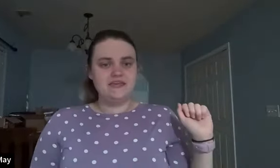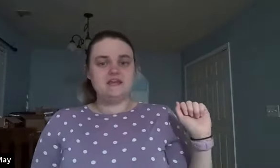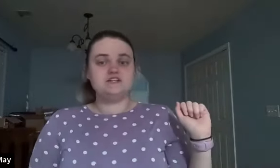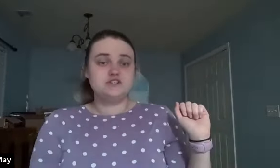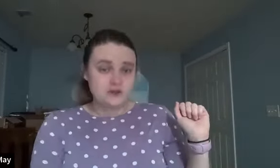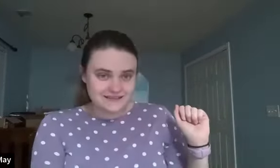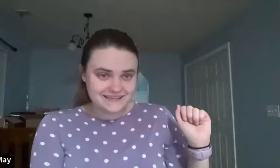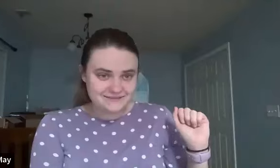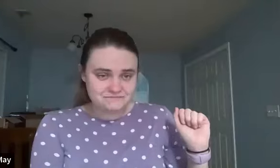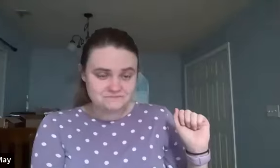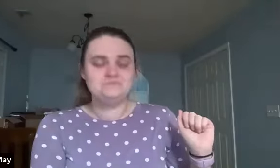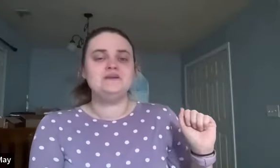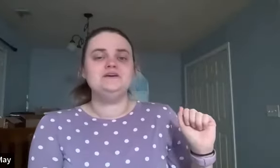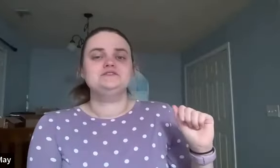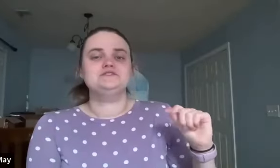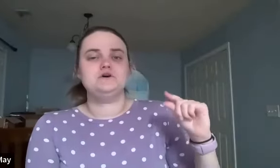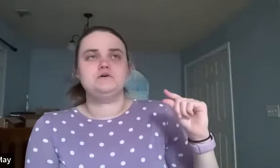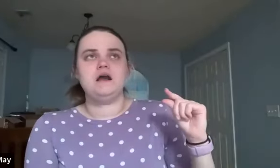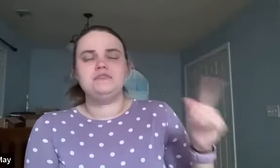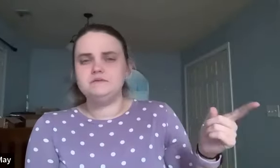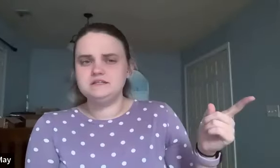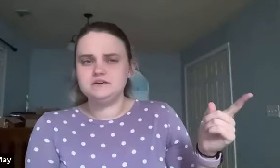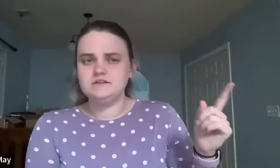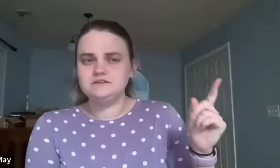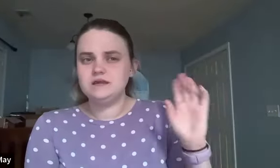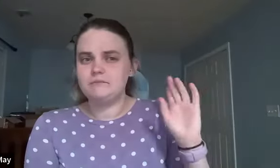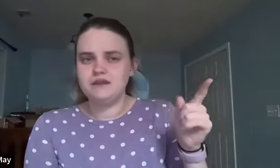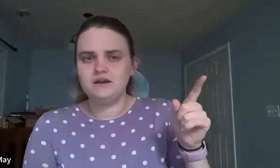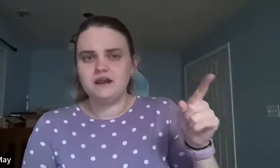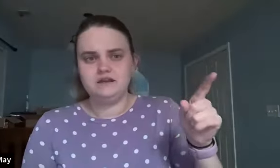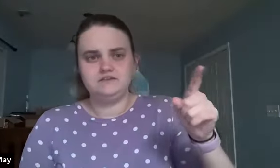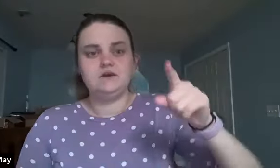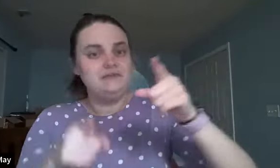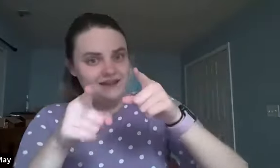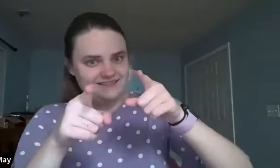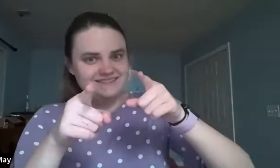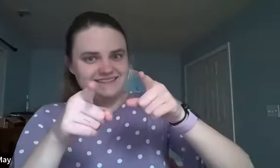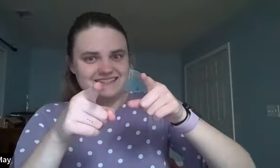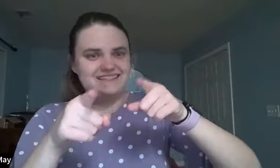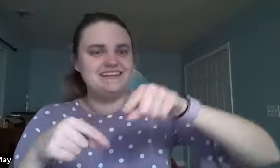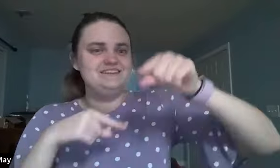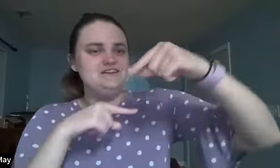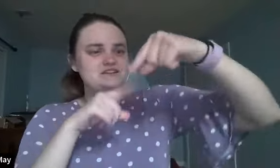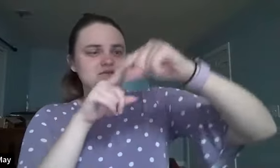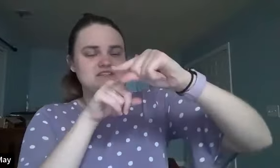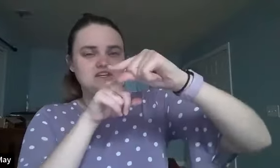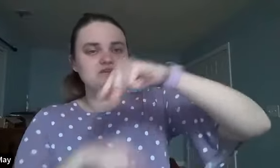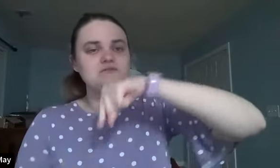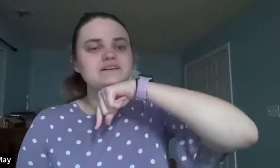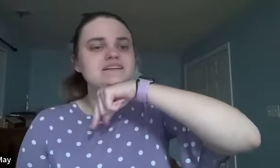Then turkey. So I think we did turkey last week. I may have not added it though. Yes. Yes, I did. So it's the Q and it's